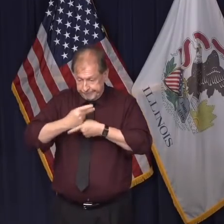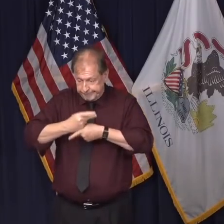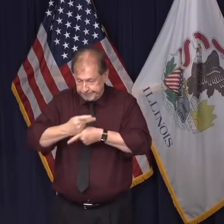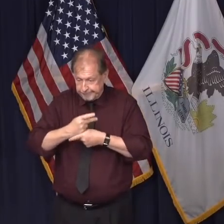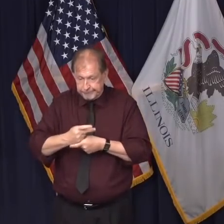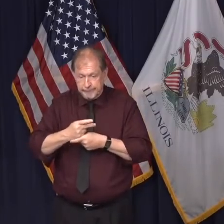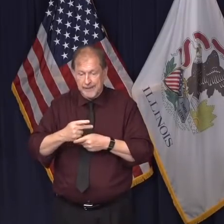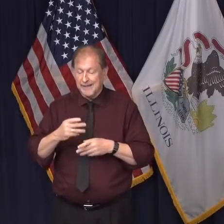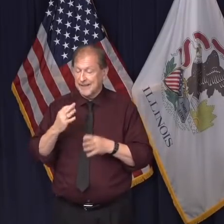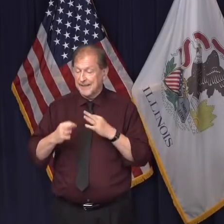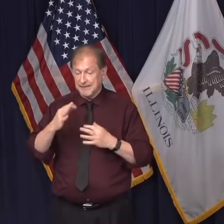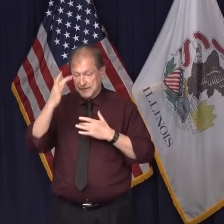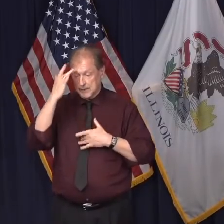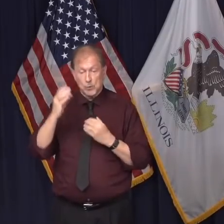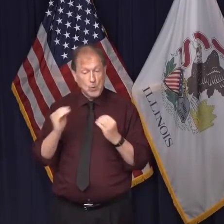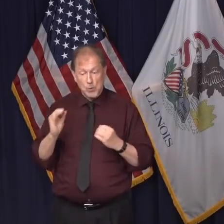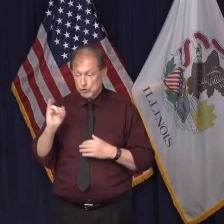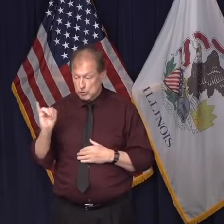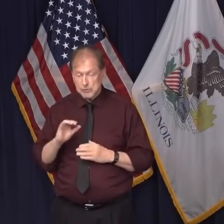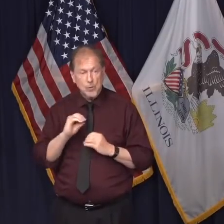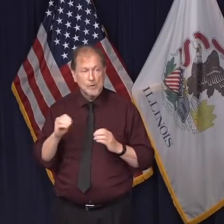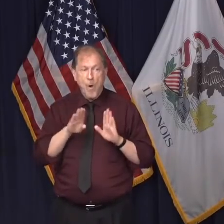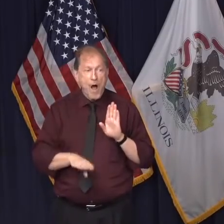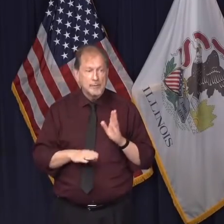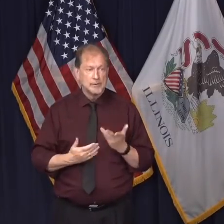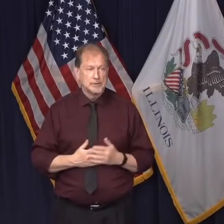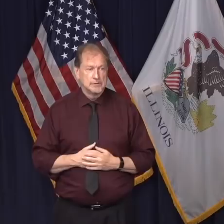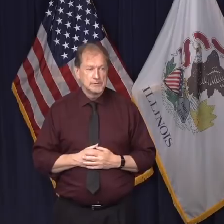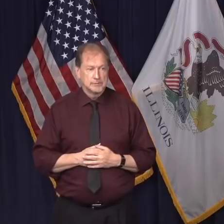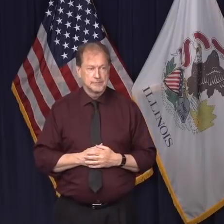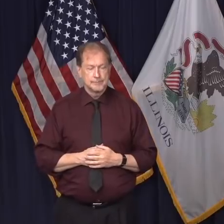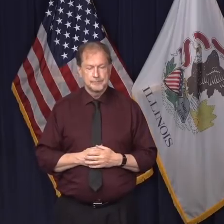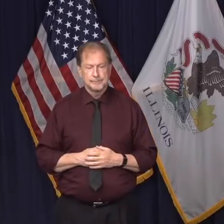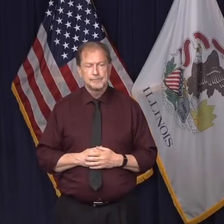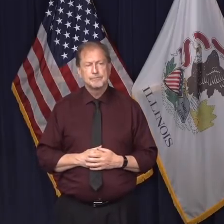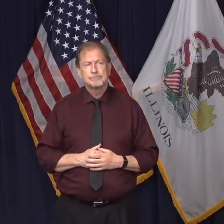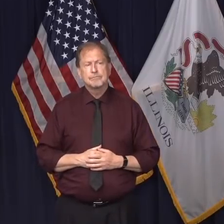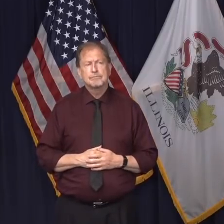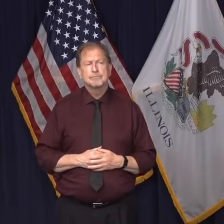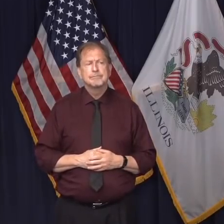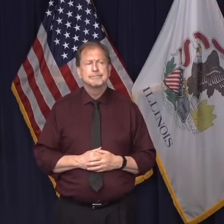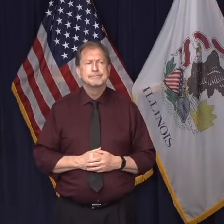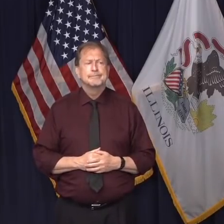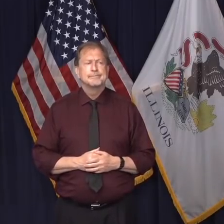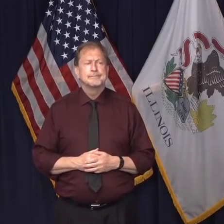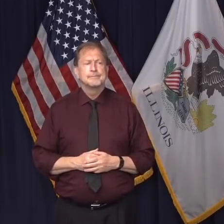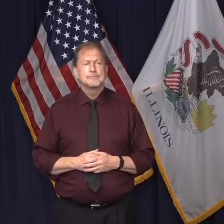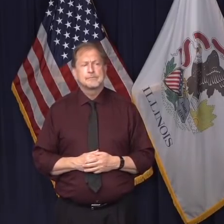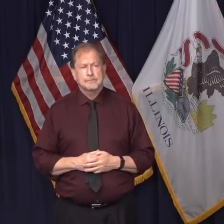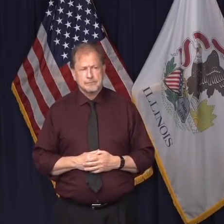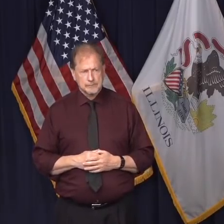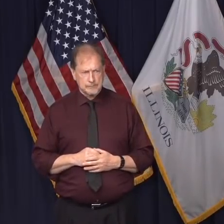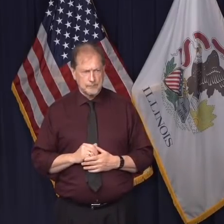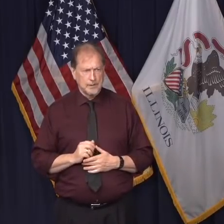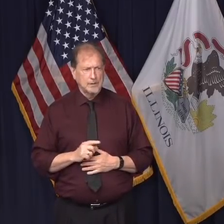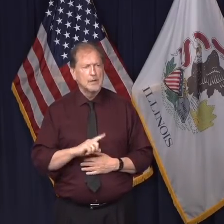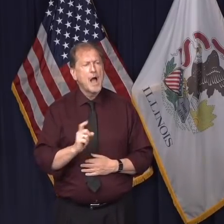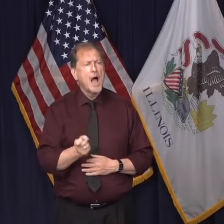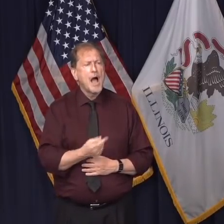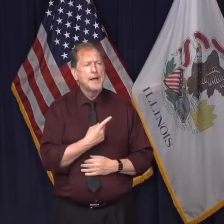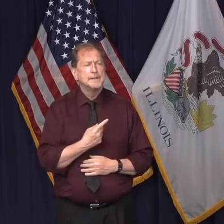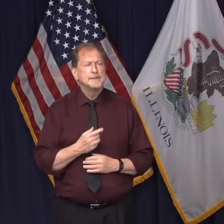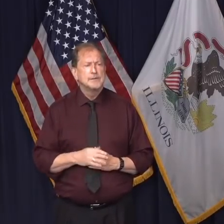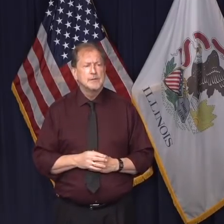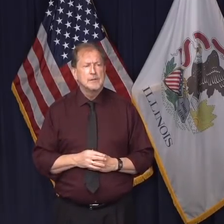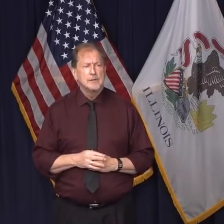if they get COVID-19. Believe it or not, I just have two more. David Kenzie with WBZ says there's a huge